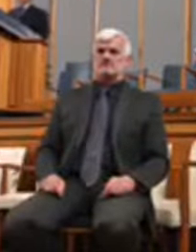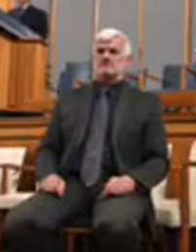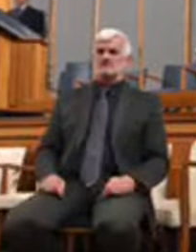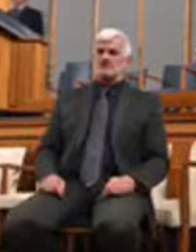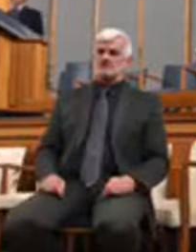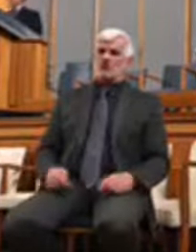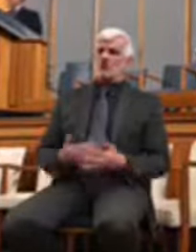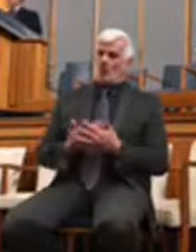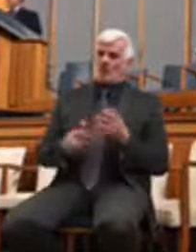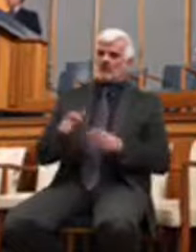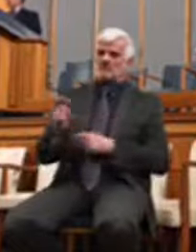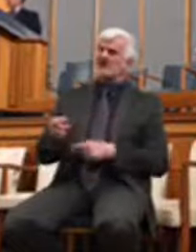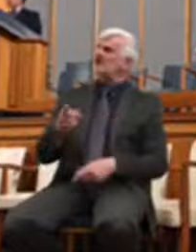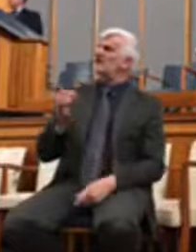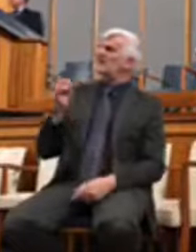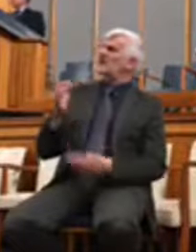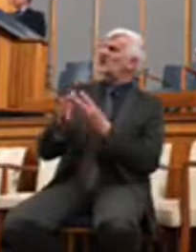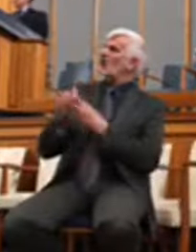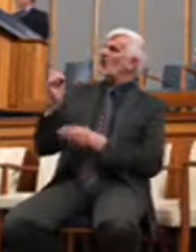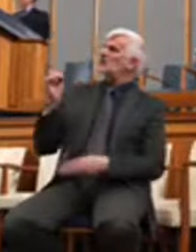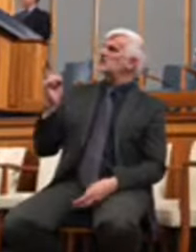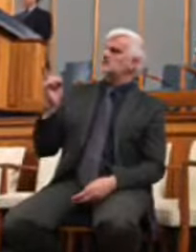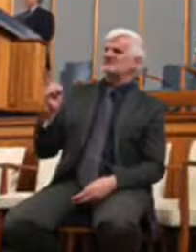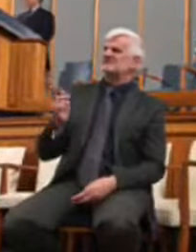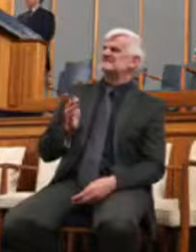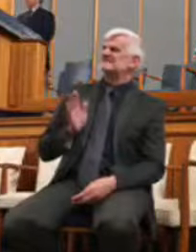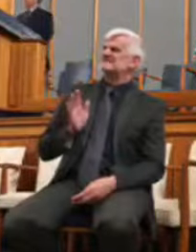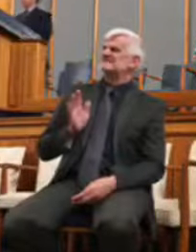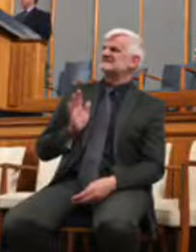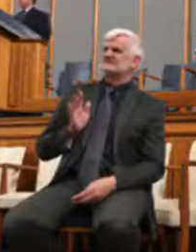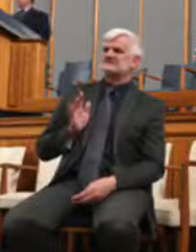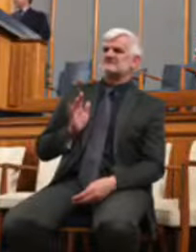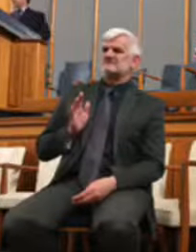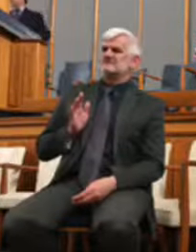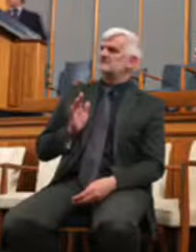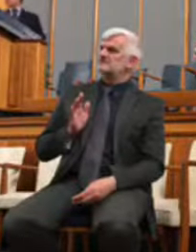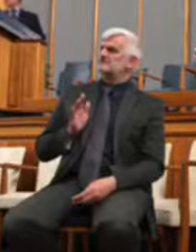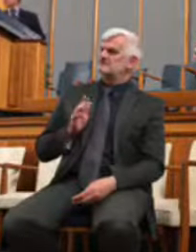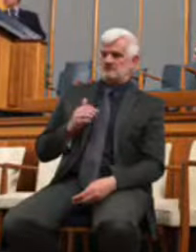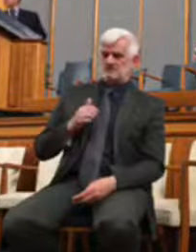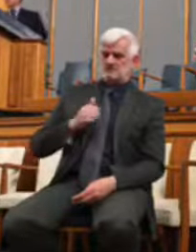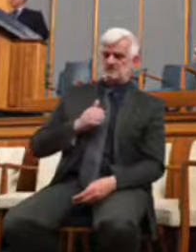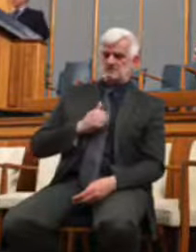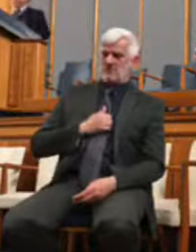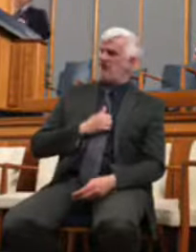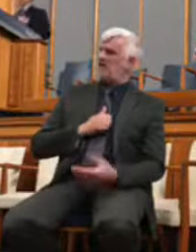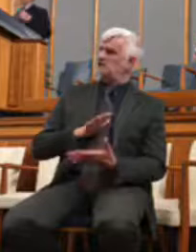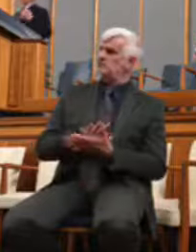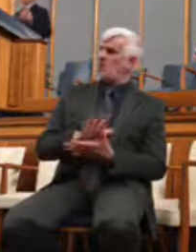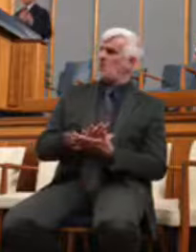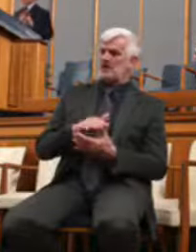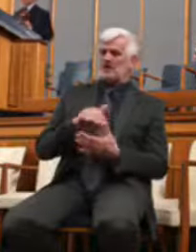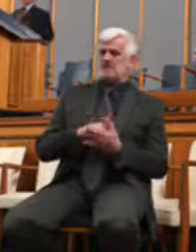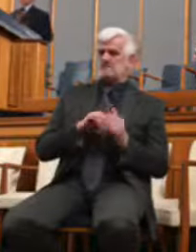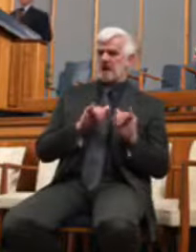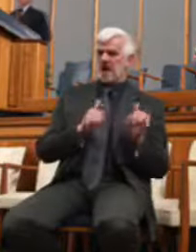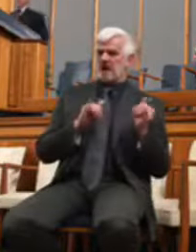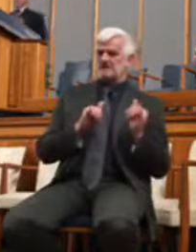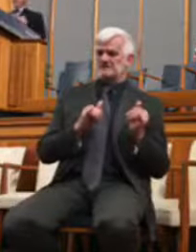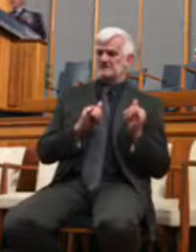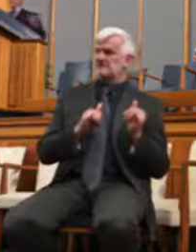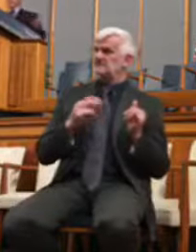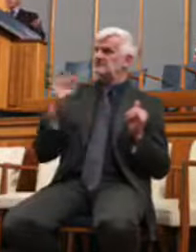killjoy. When you speak about God, "God, you know, I cannot party, I cannot do what I want,